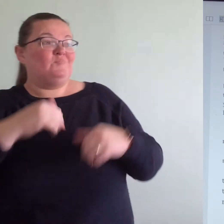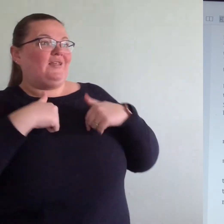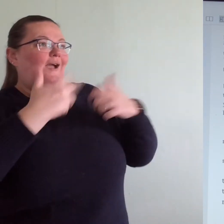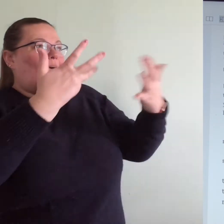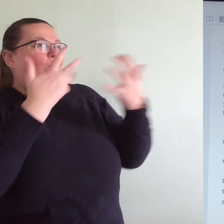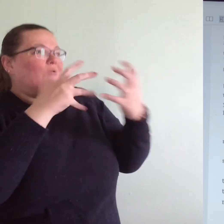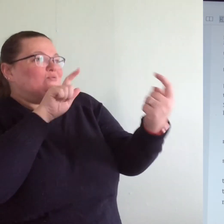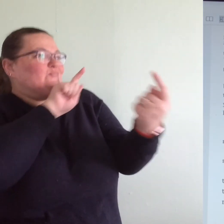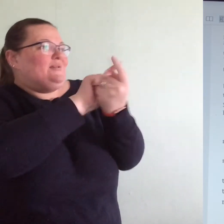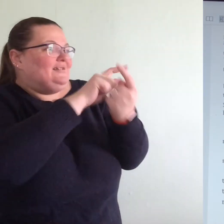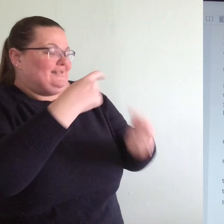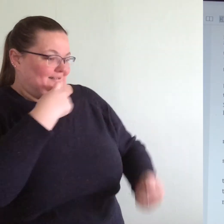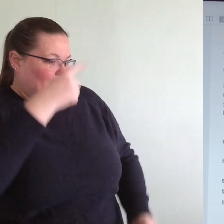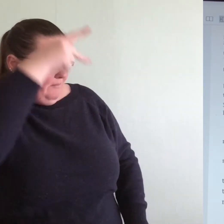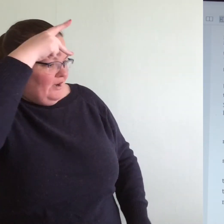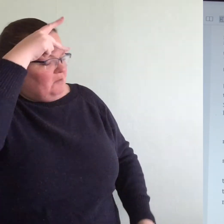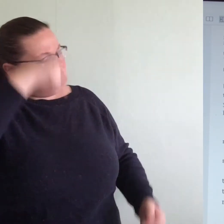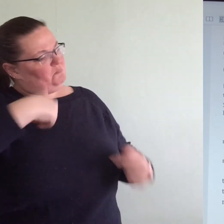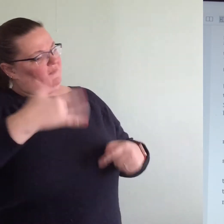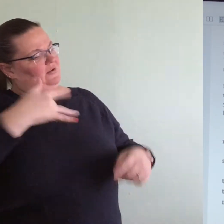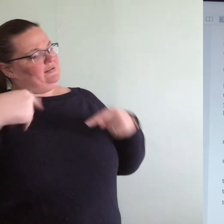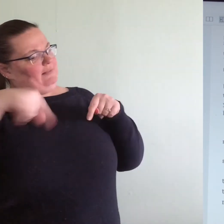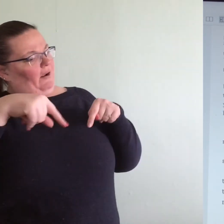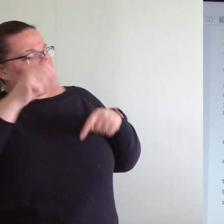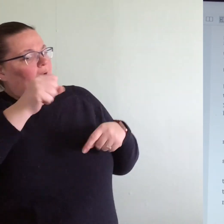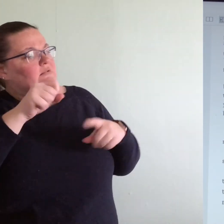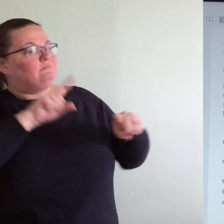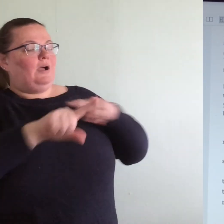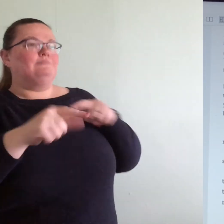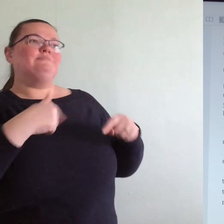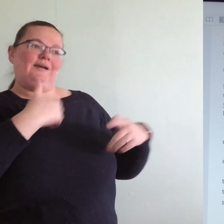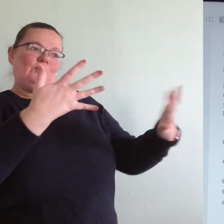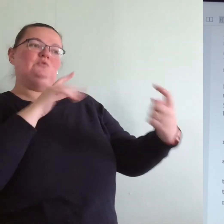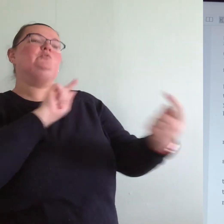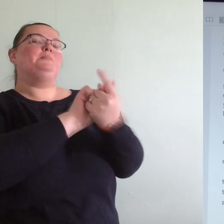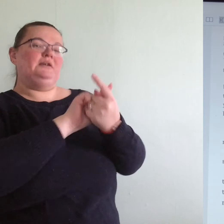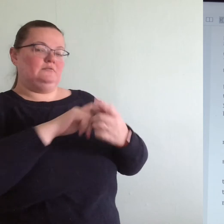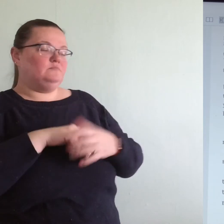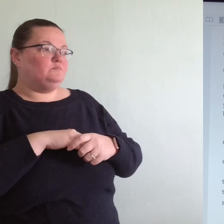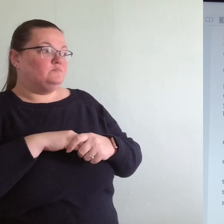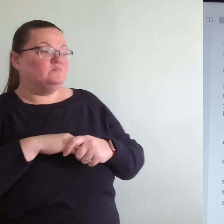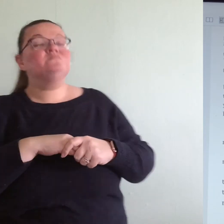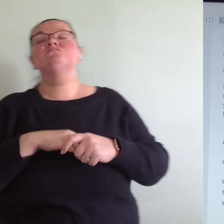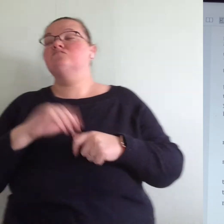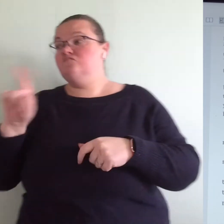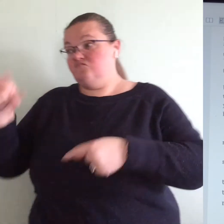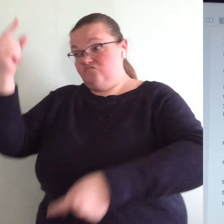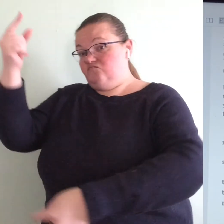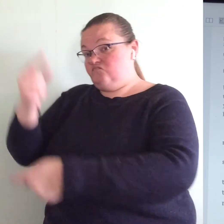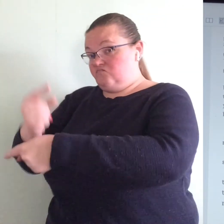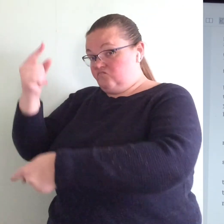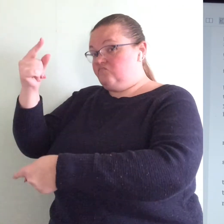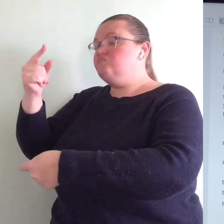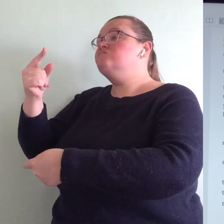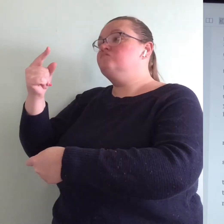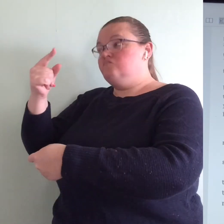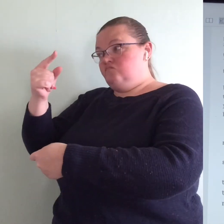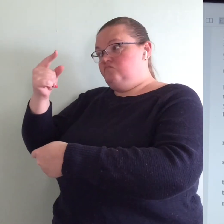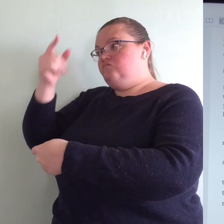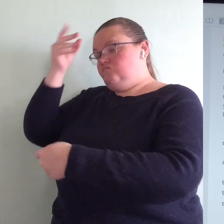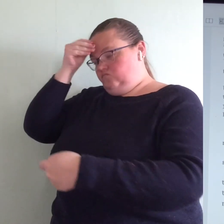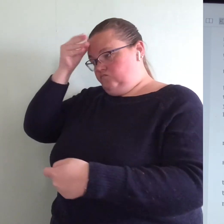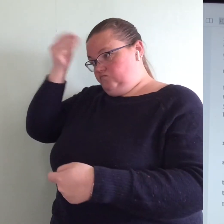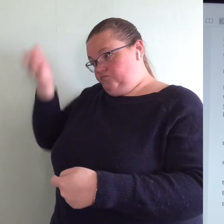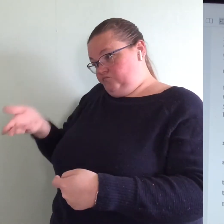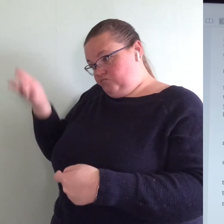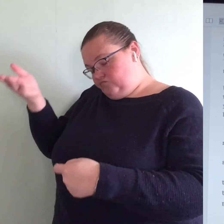to see him, said Peter, even if I do feel frightened when it comes to the point. That's right, son of Adam, said Mr. Beaver, bringing